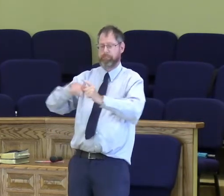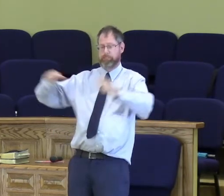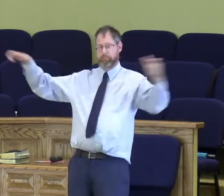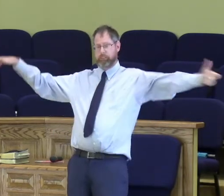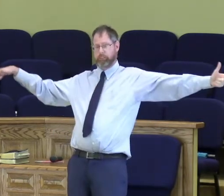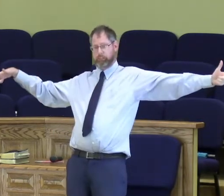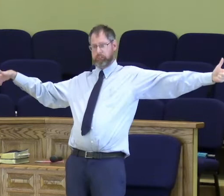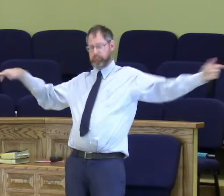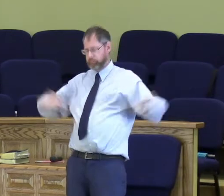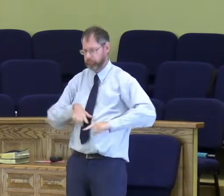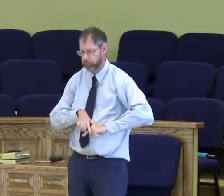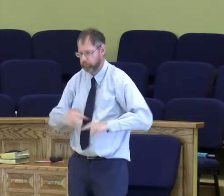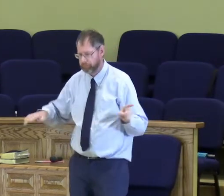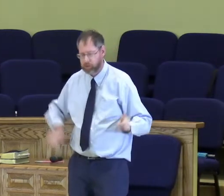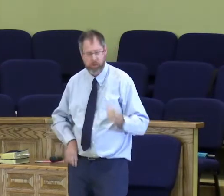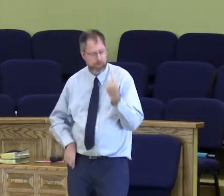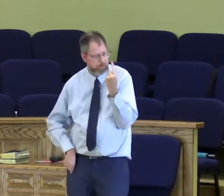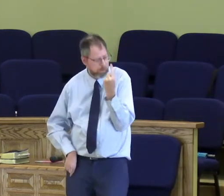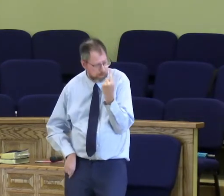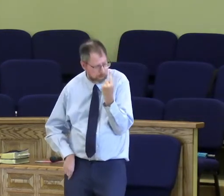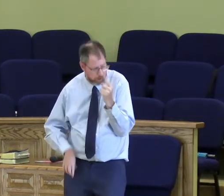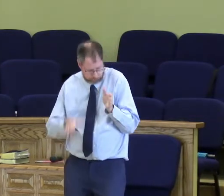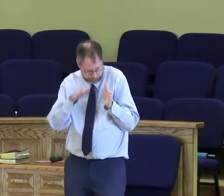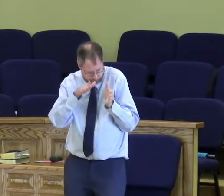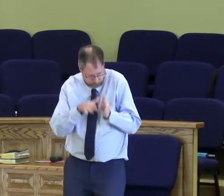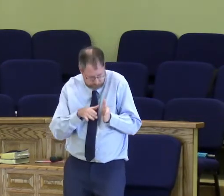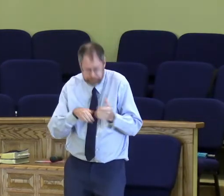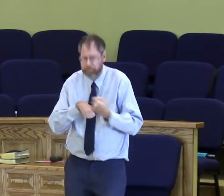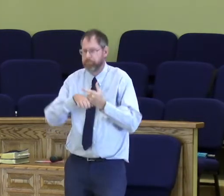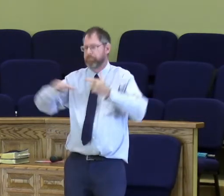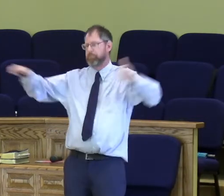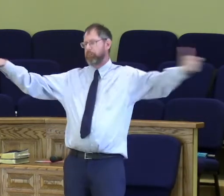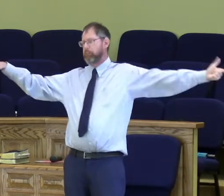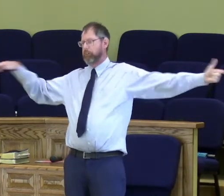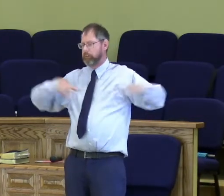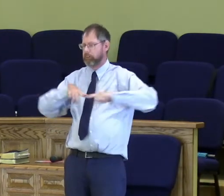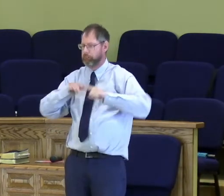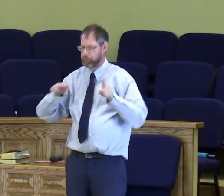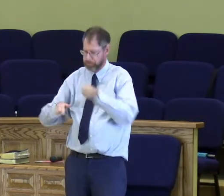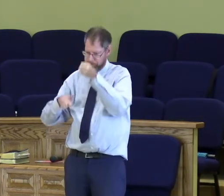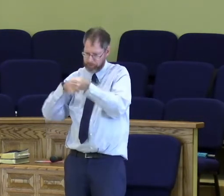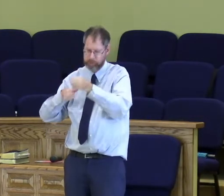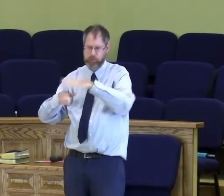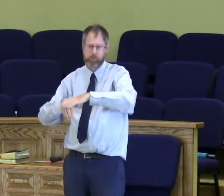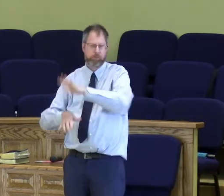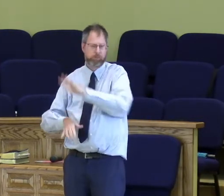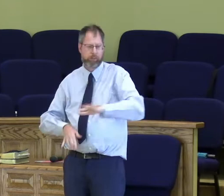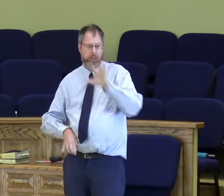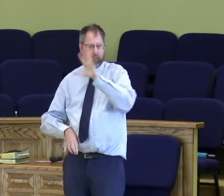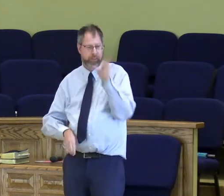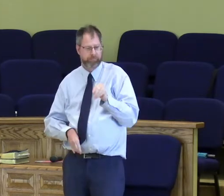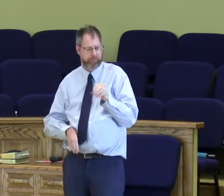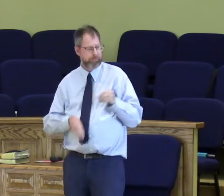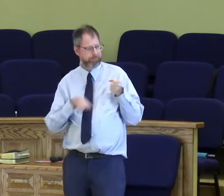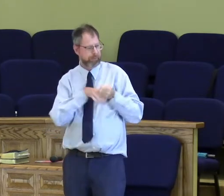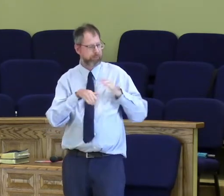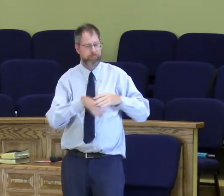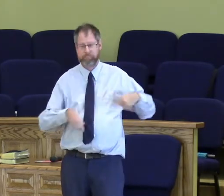He was a part of Living Loud. Living Loud, meaning making a big difference. And by the way, one person can make a